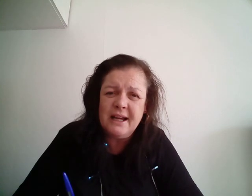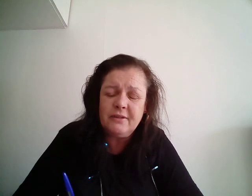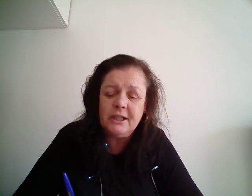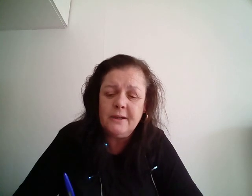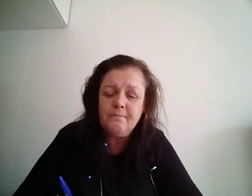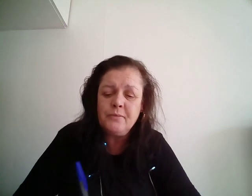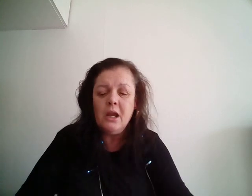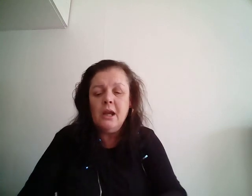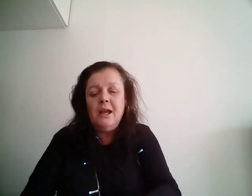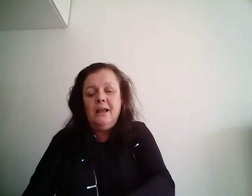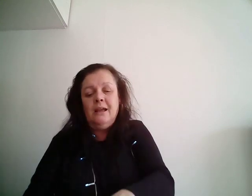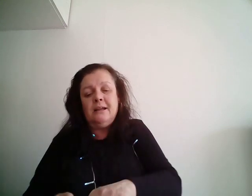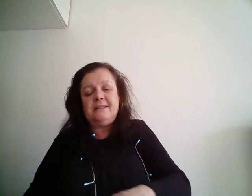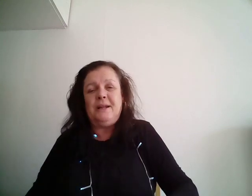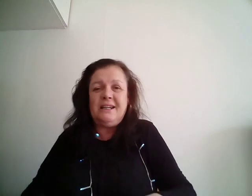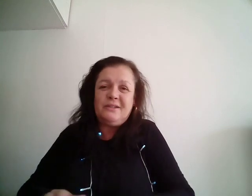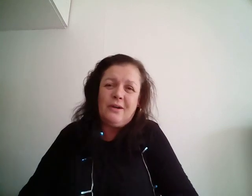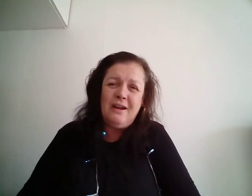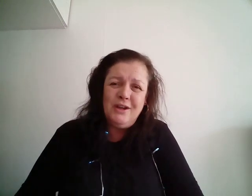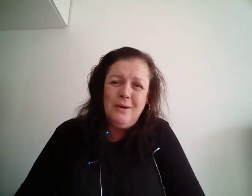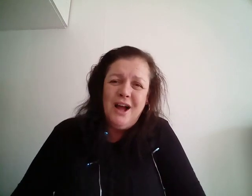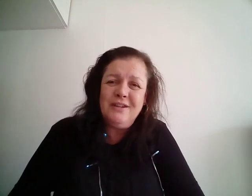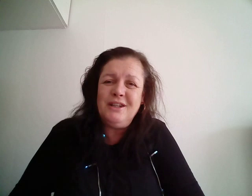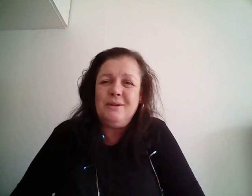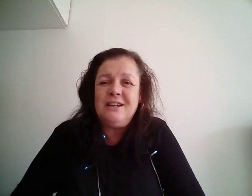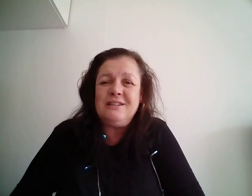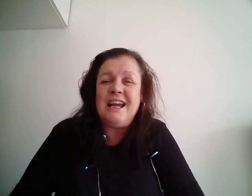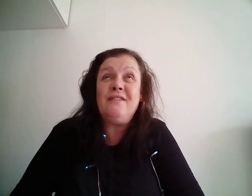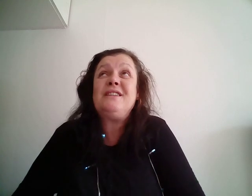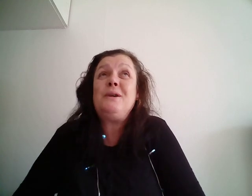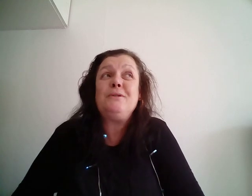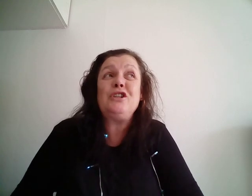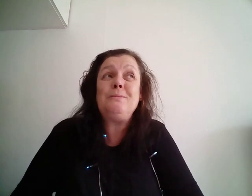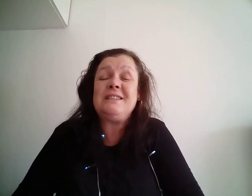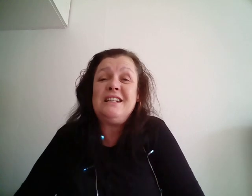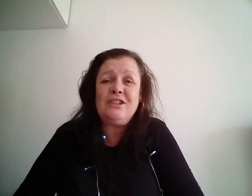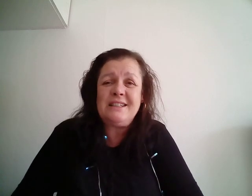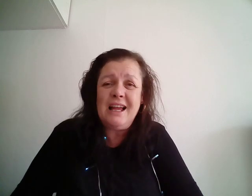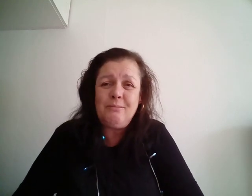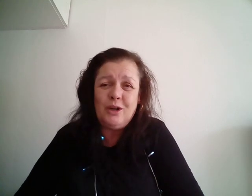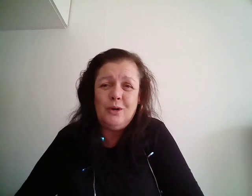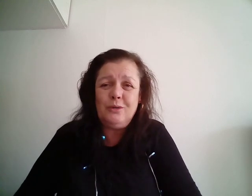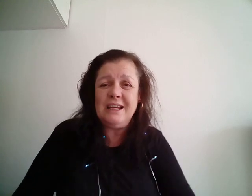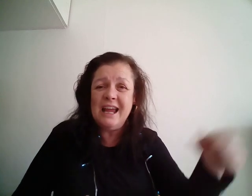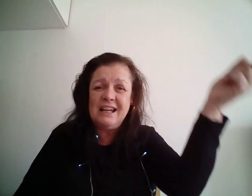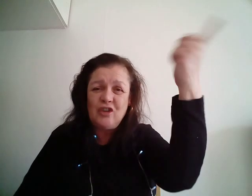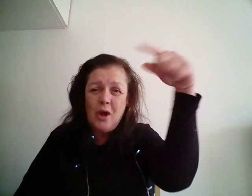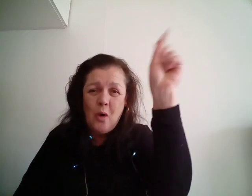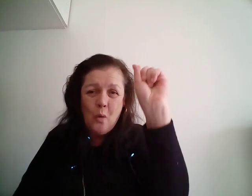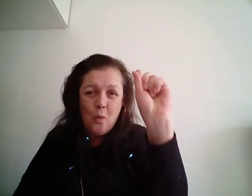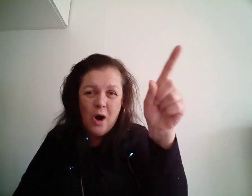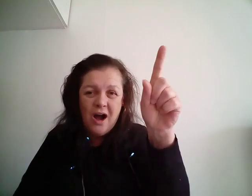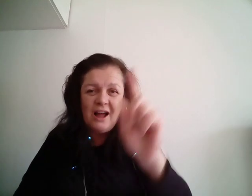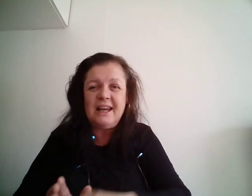my video. So please, wherever you are in the world, have a super duper delicious time. You only get one